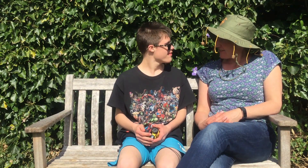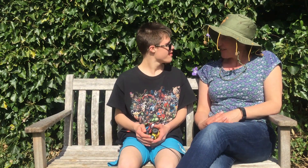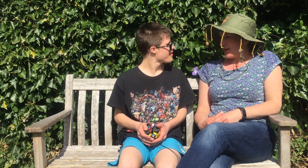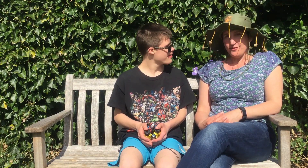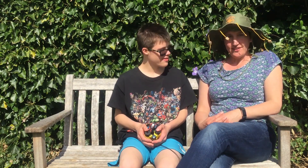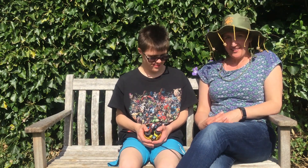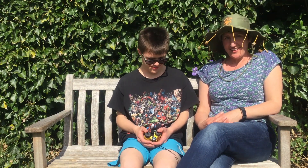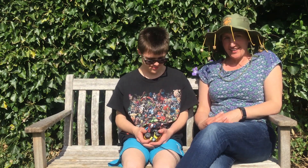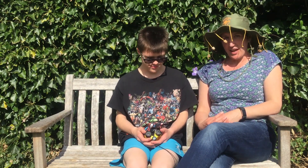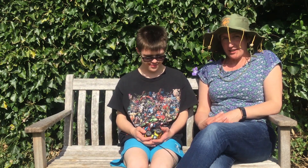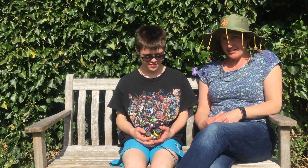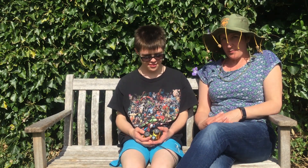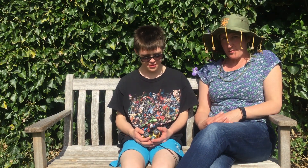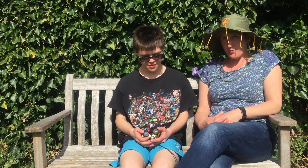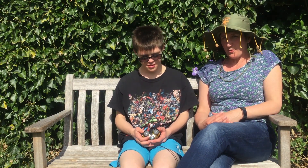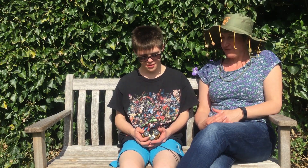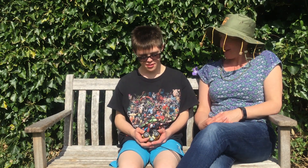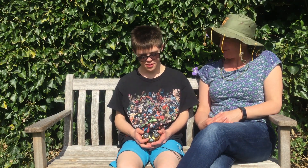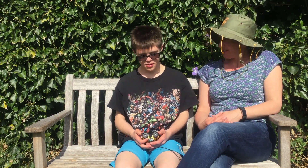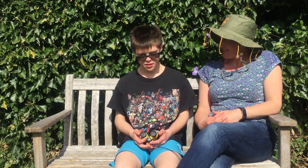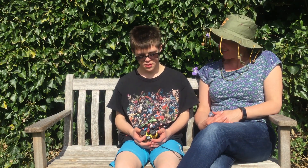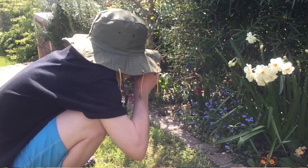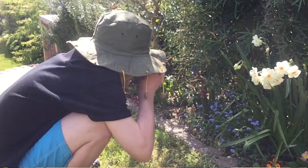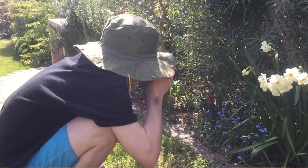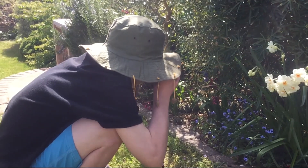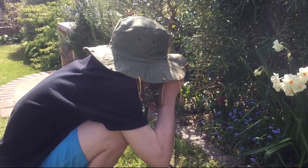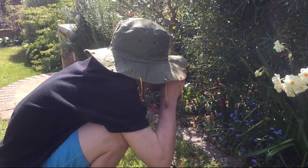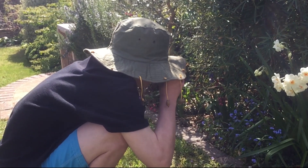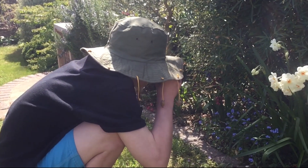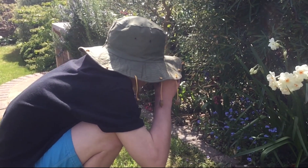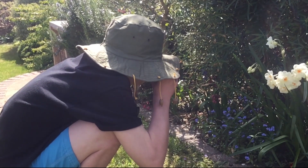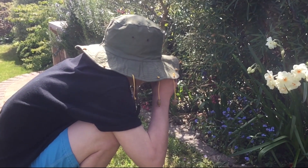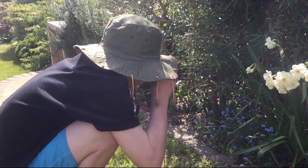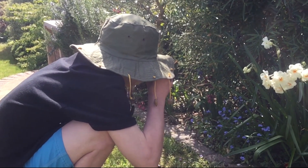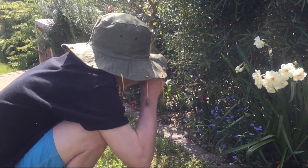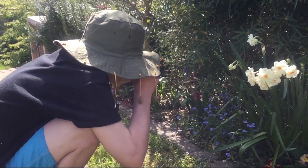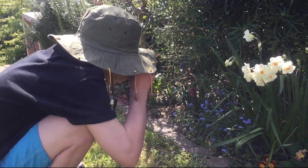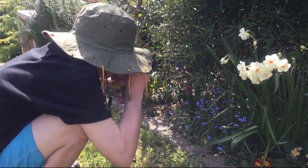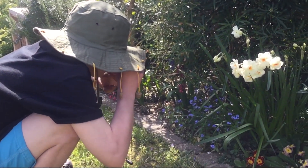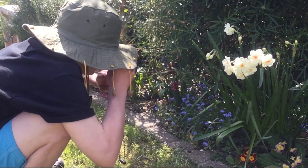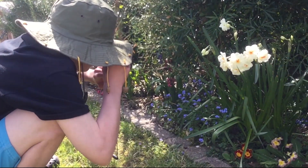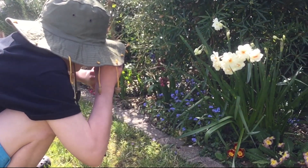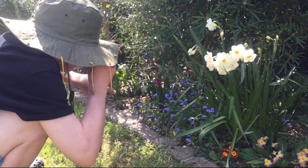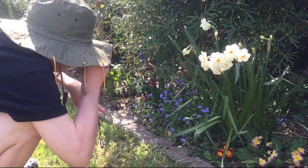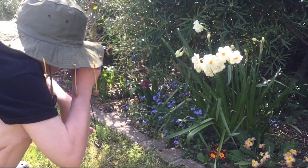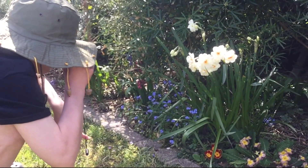So, are you going to tell people what we've found in the garden? We found some plants.